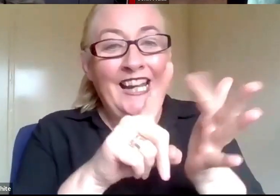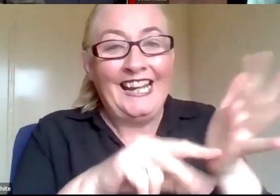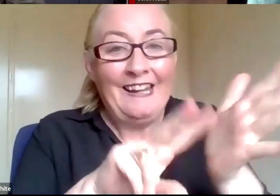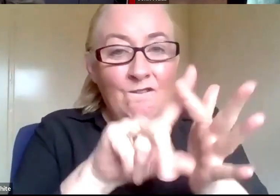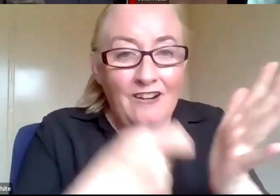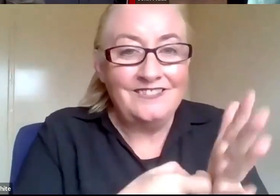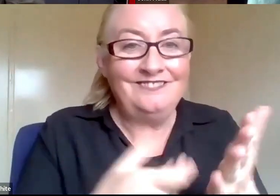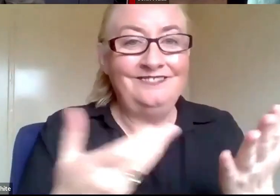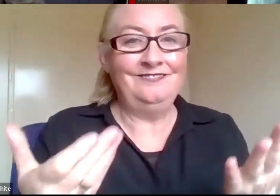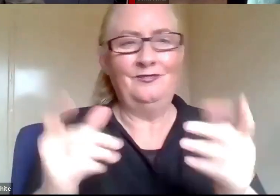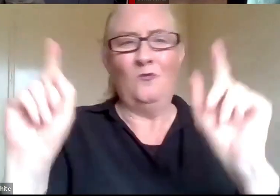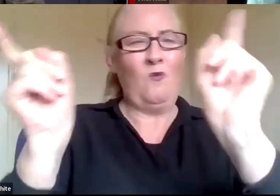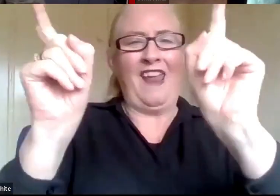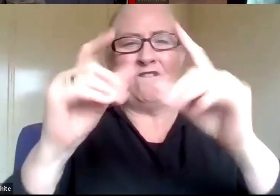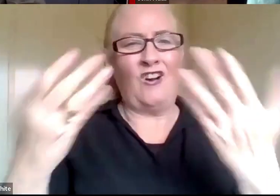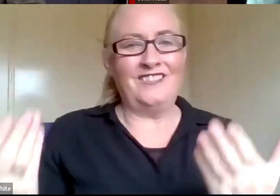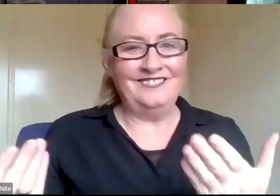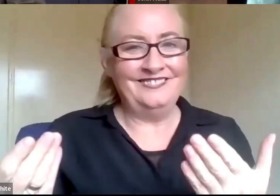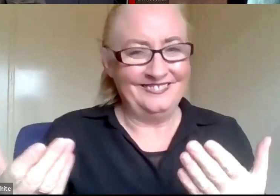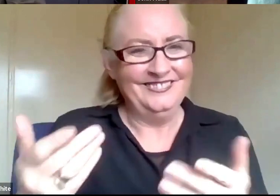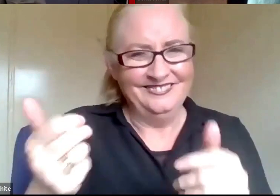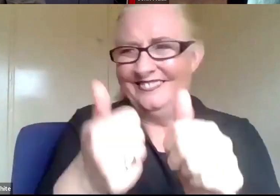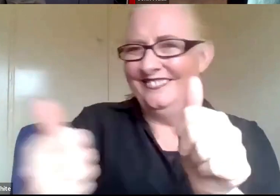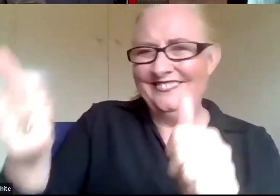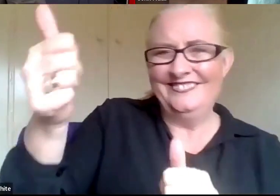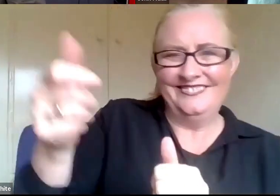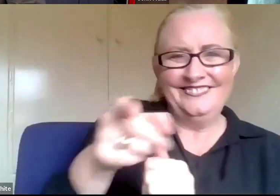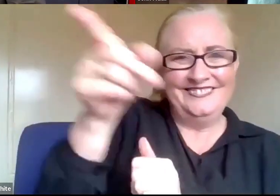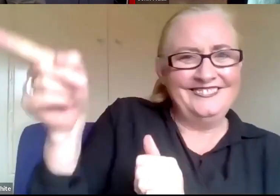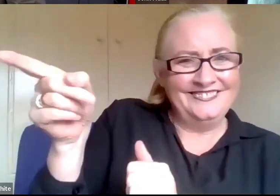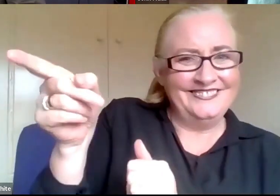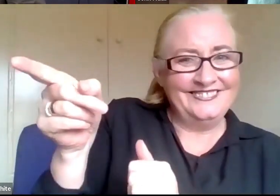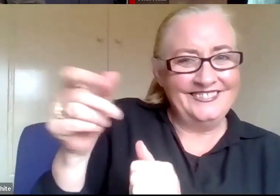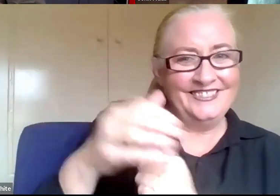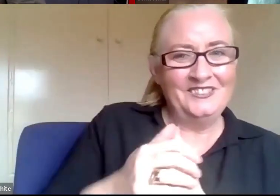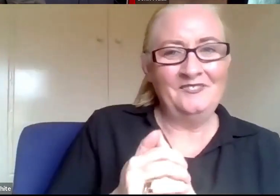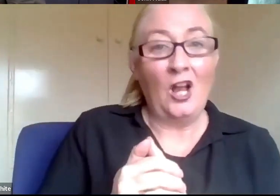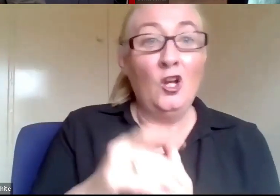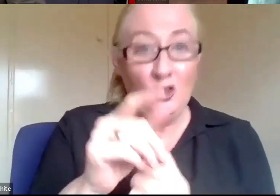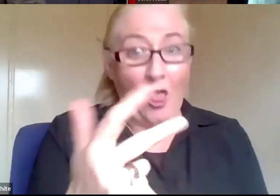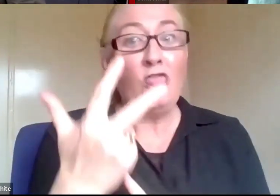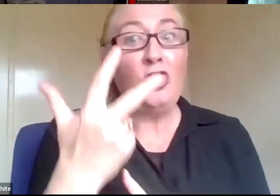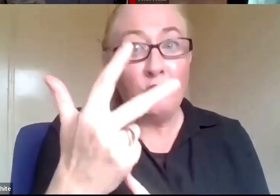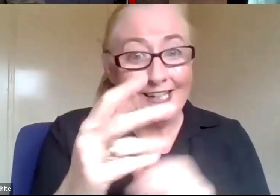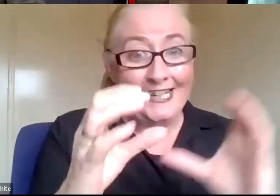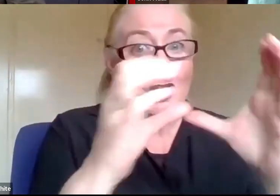the 3 circles applies at all 3 levels.